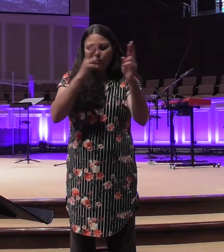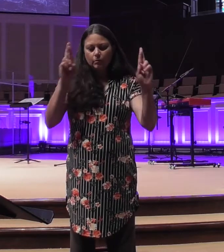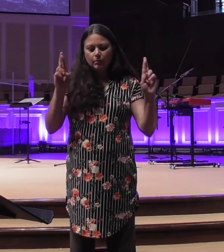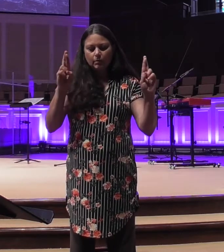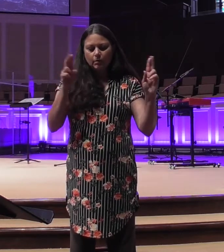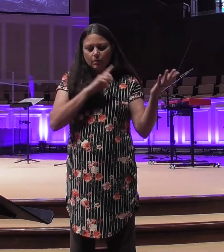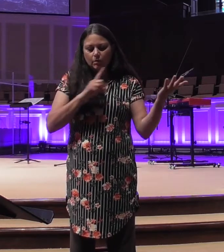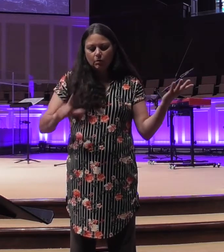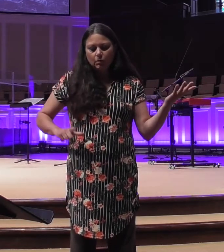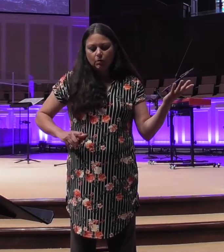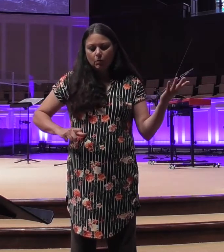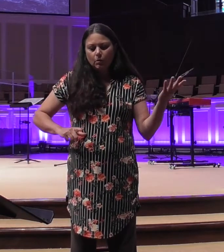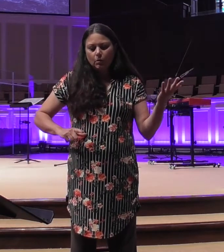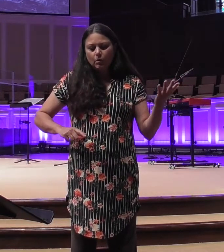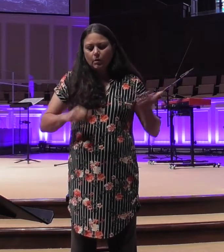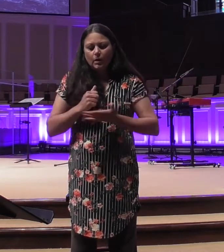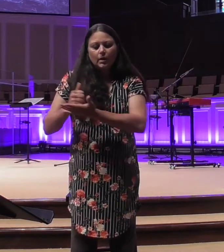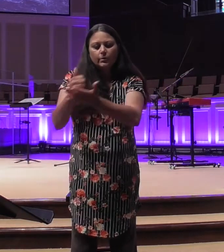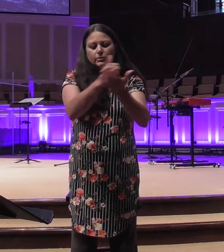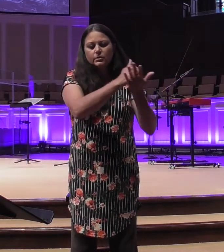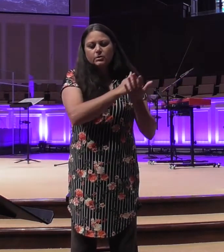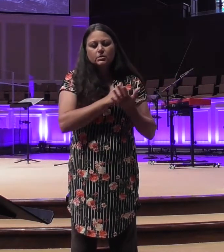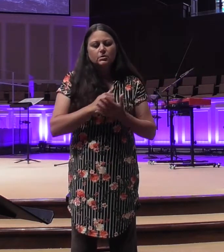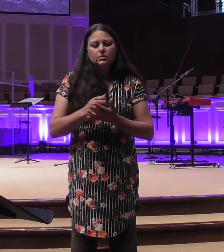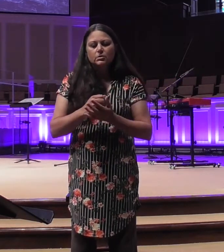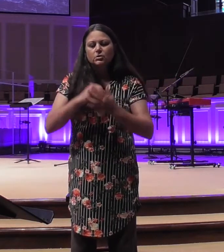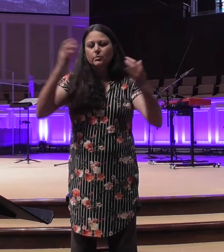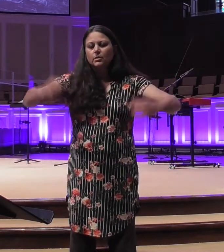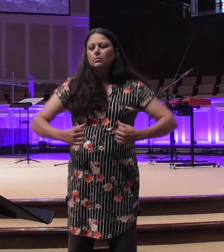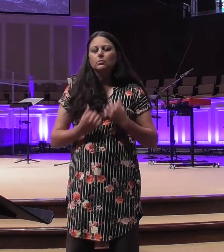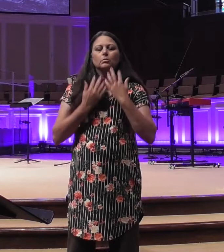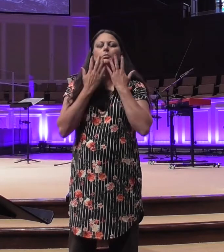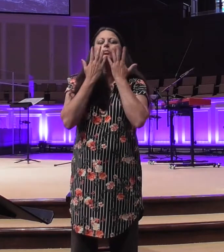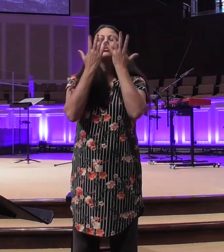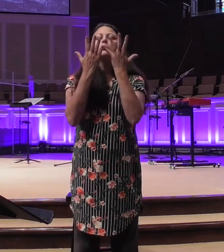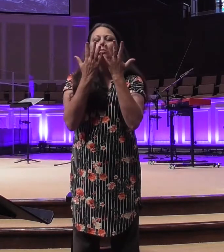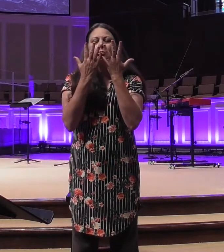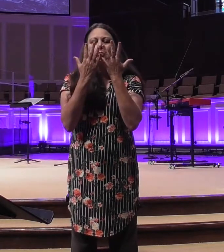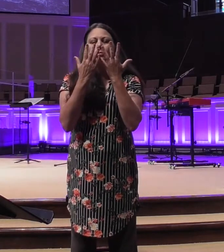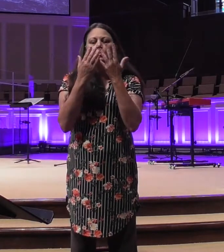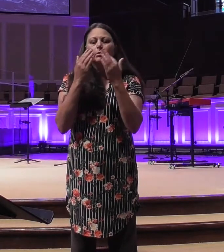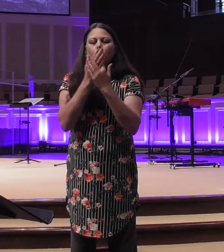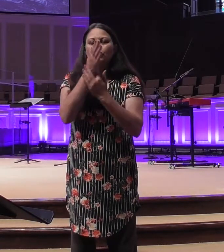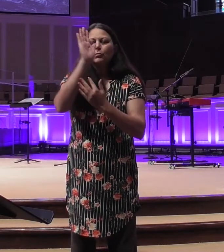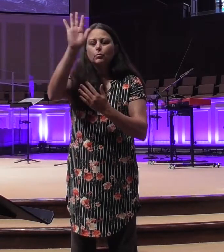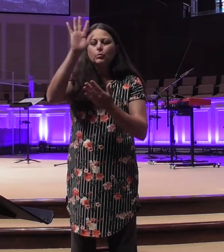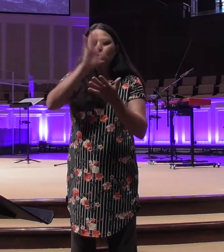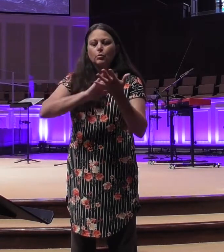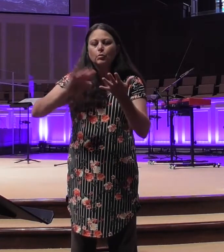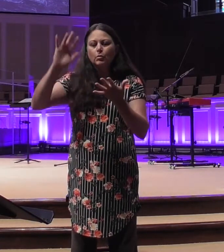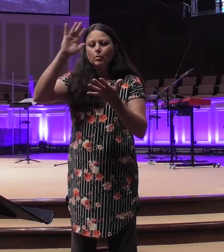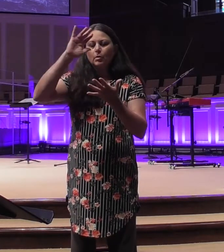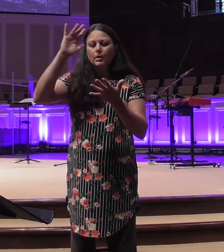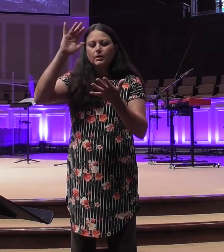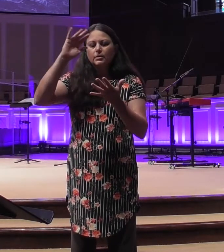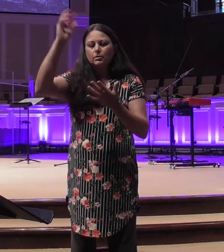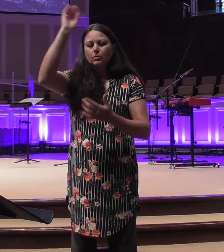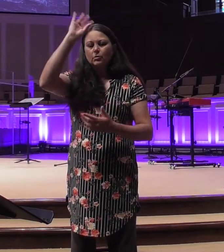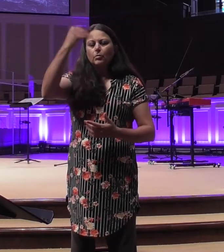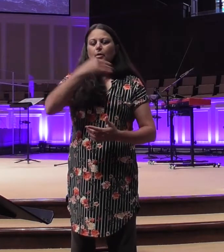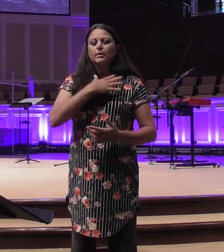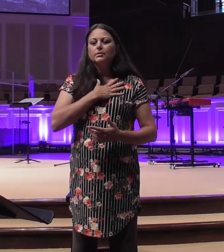Lord, help us to be overwhelmed afresh by this gift of grace. I ask it in Jesus' name.